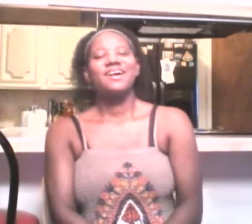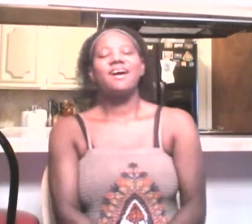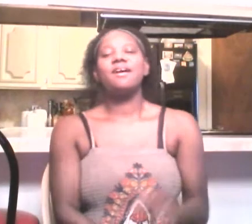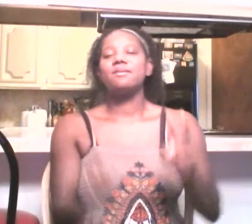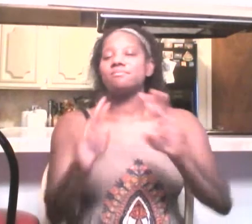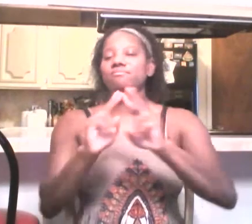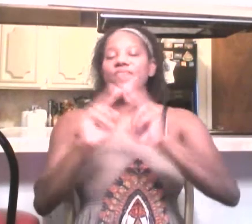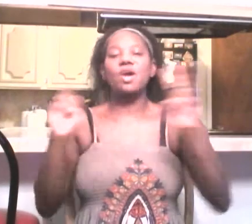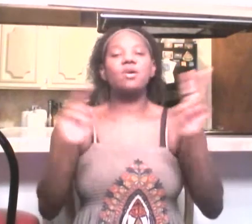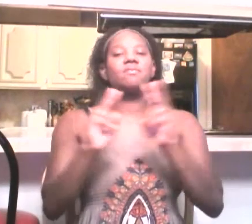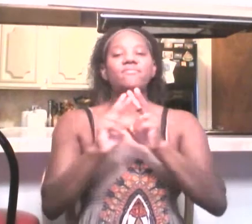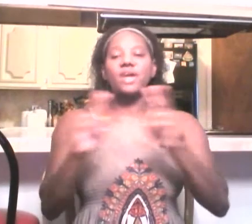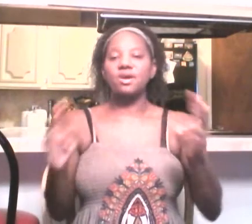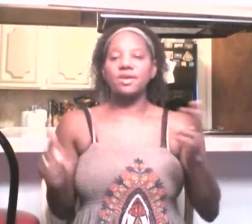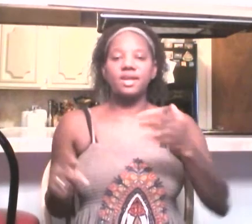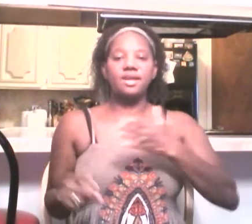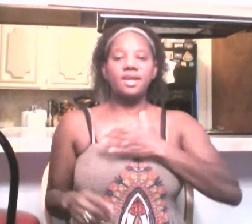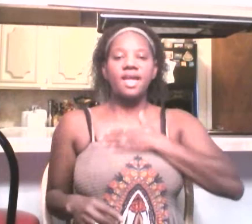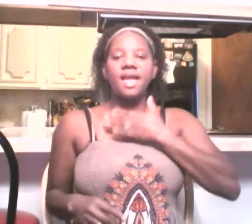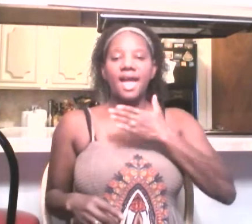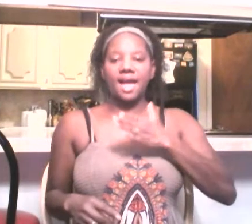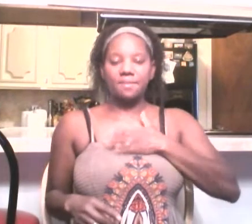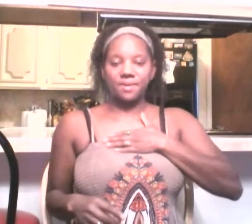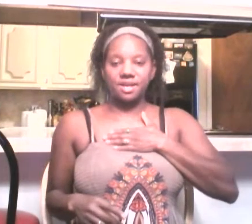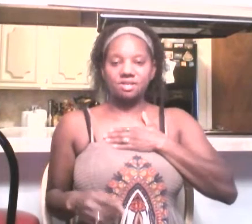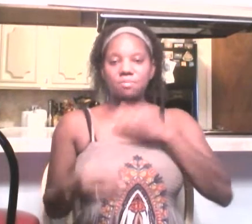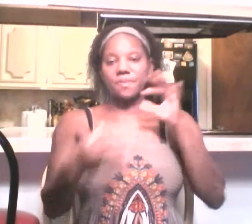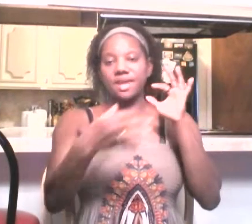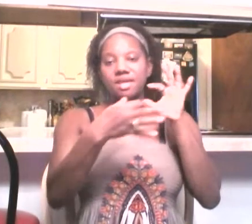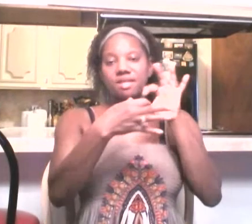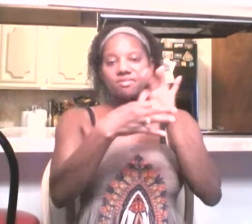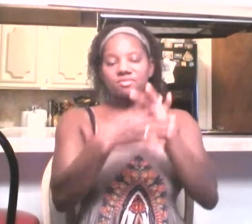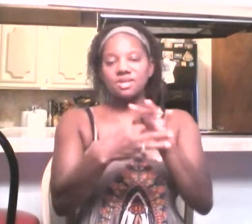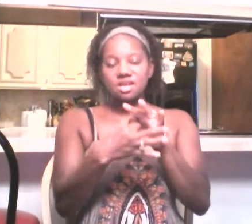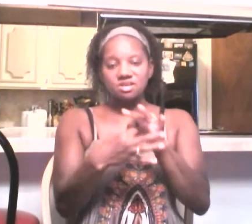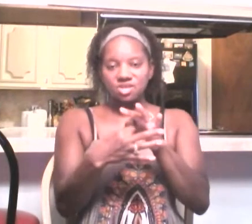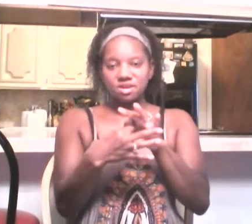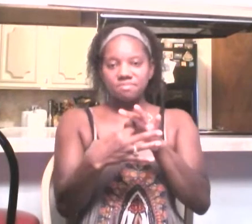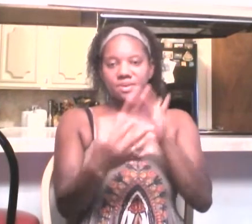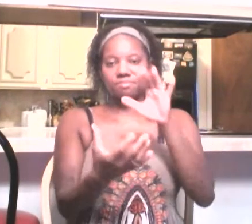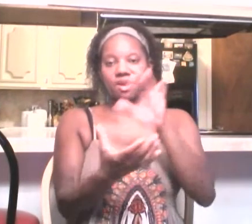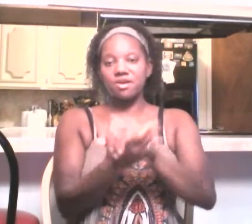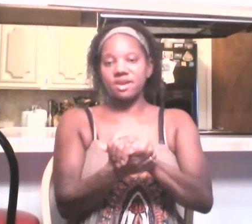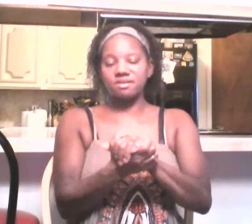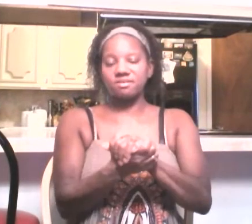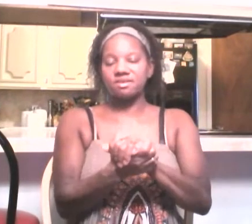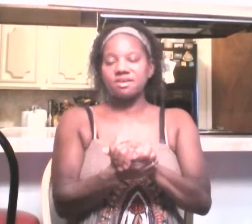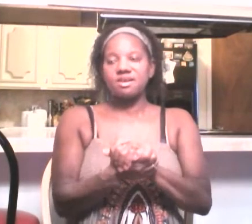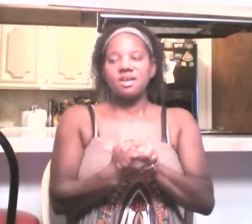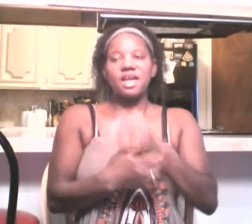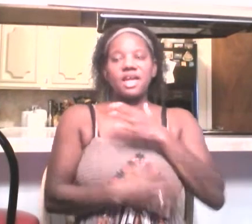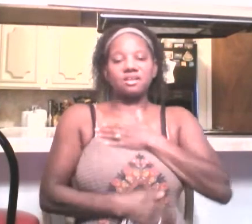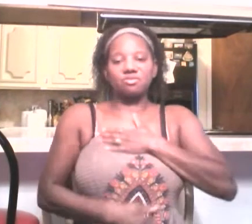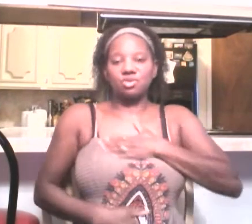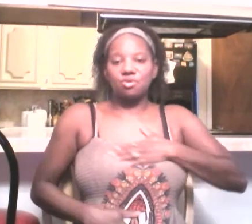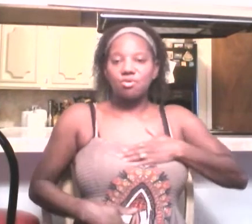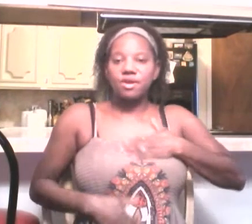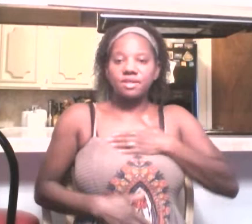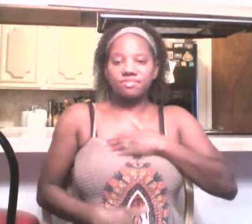Woohoo! Very, very happy to be in this relationship and married and enjoying